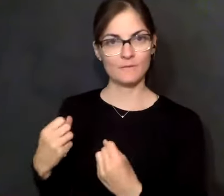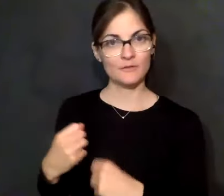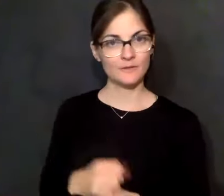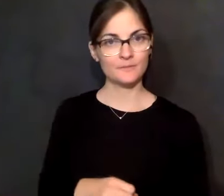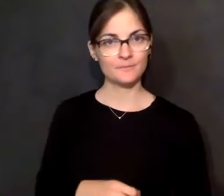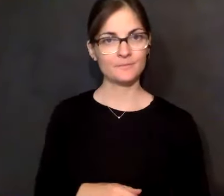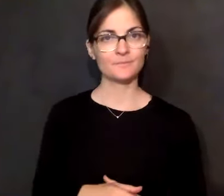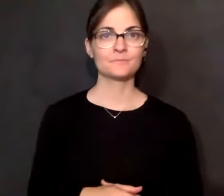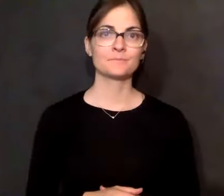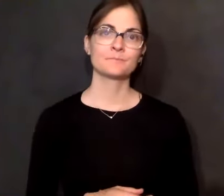It's